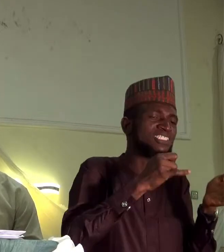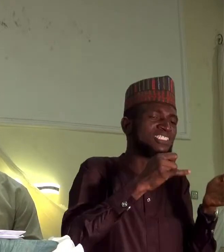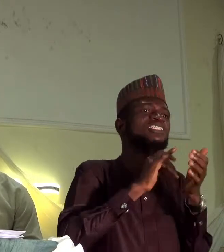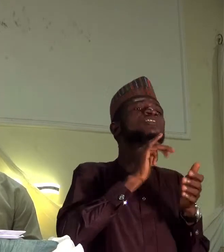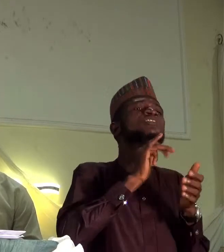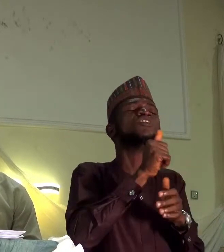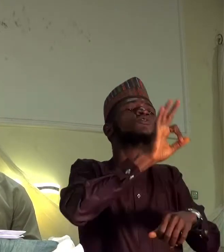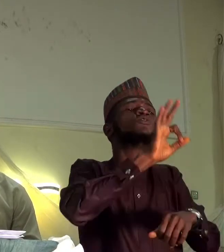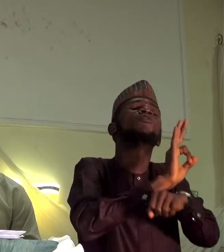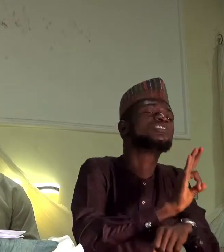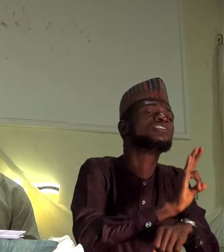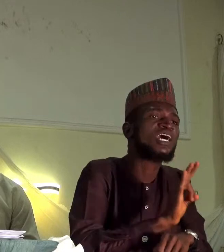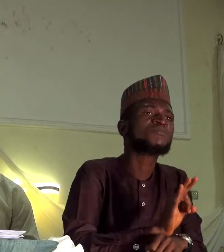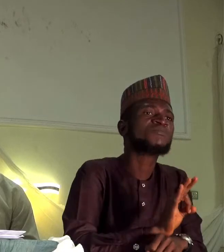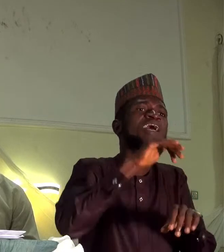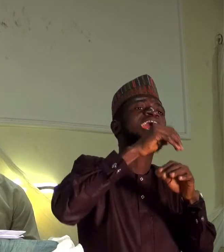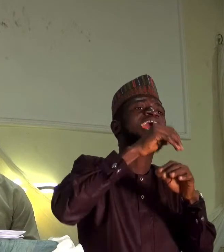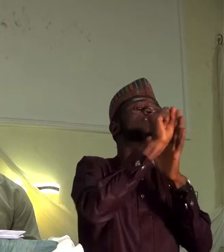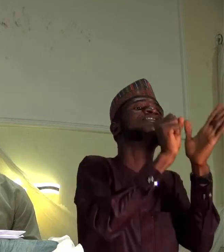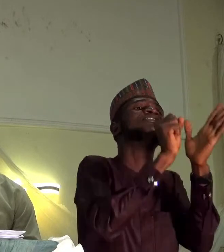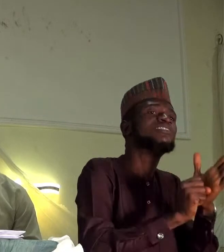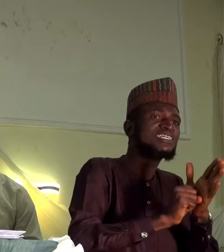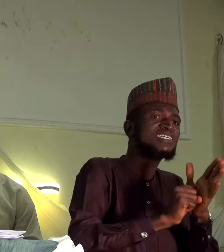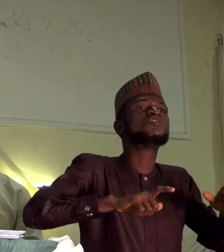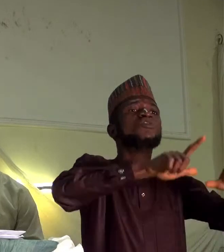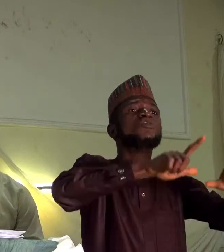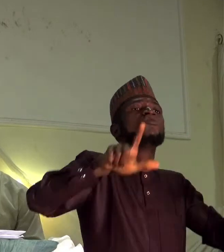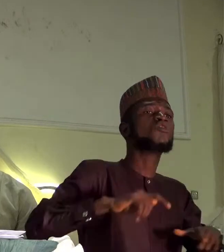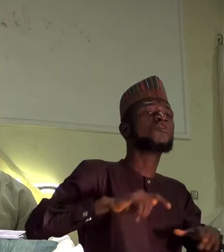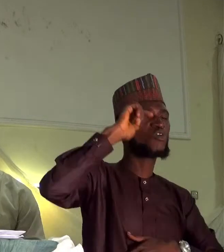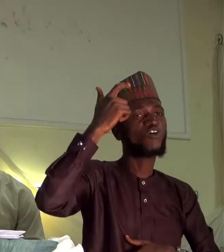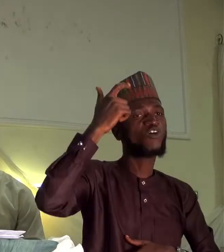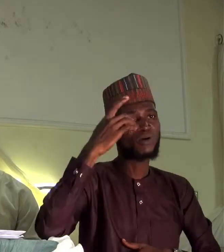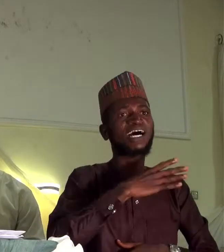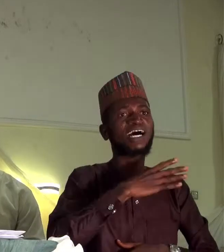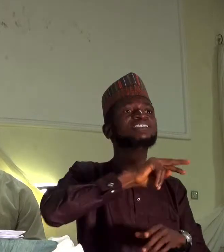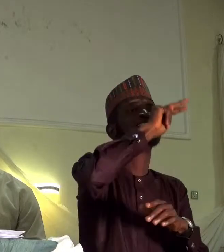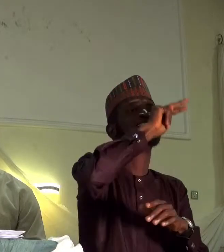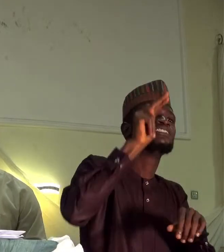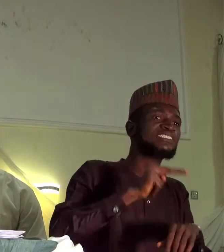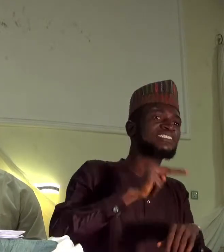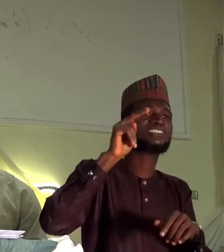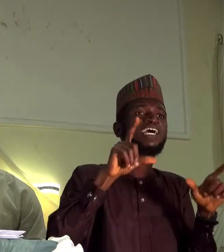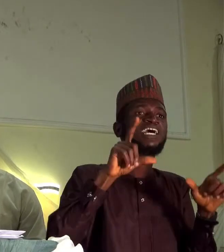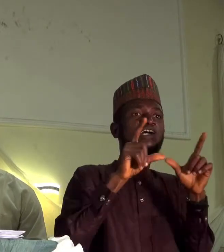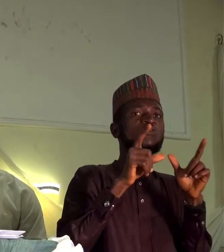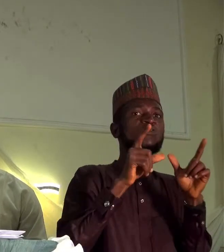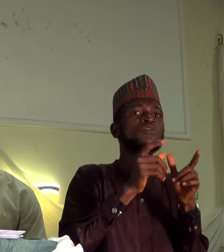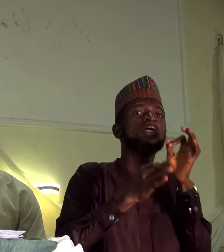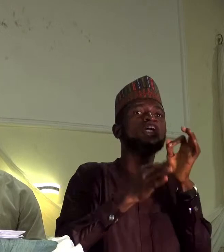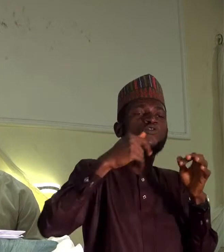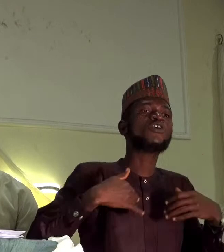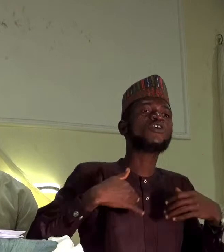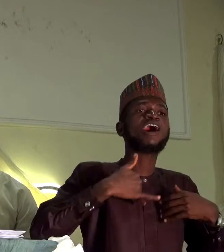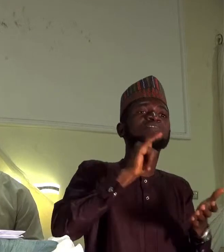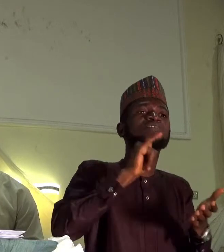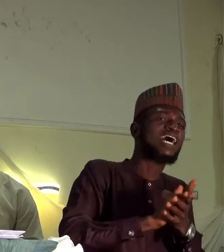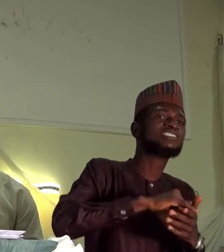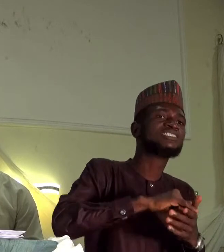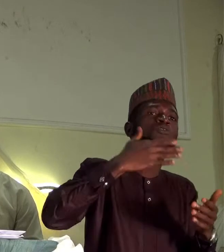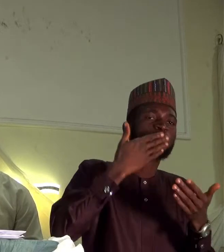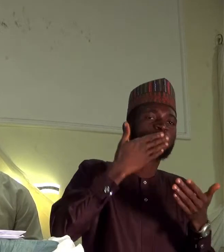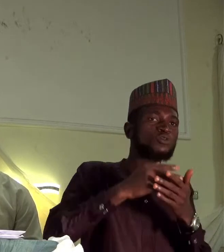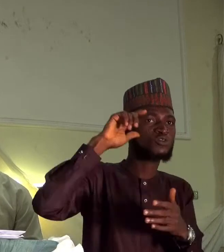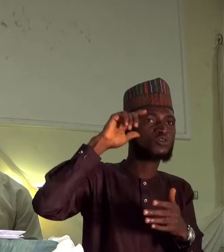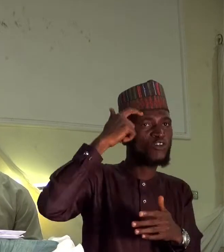will discover they are not functional. In the sense that the essence of governance, there are any government, isn't the government, the core comfort, or not the